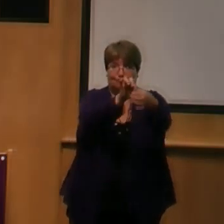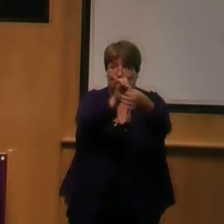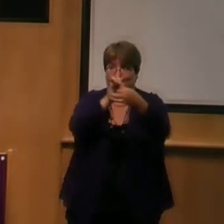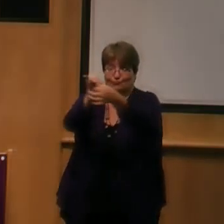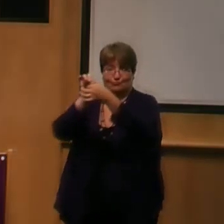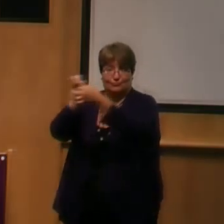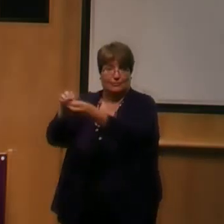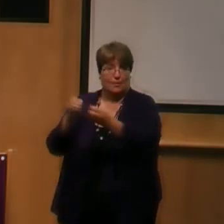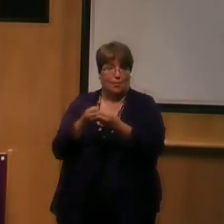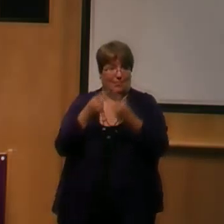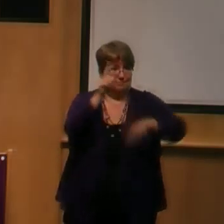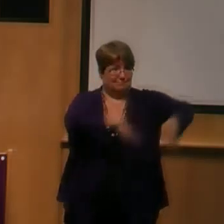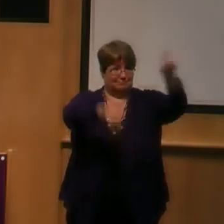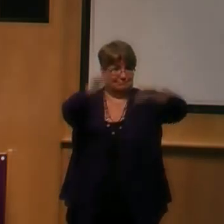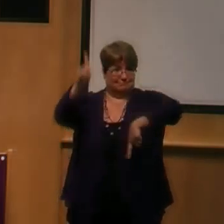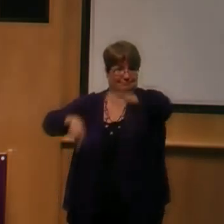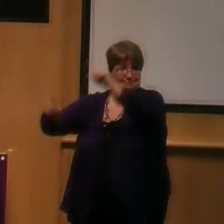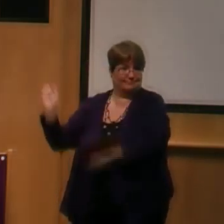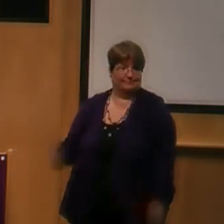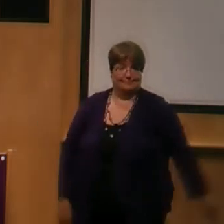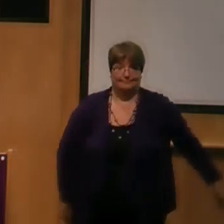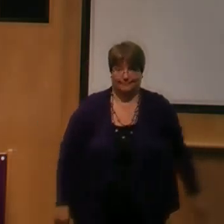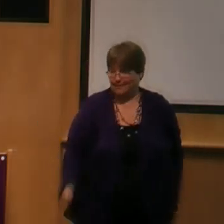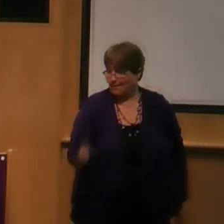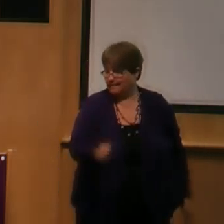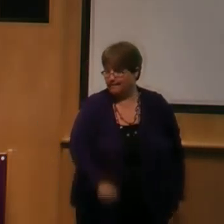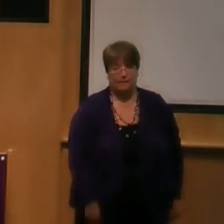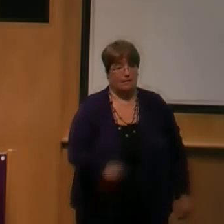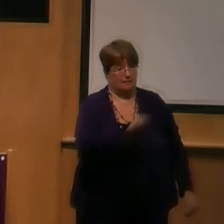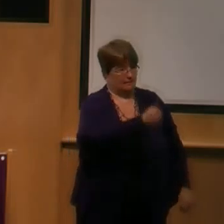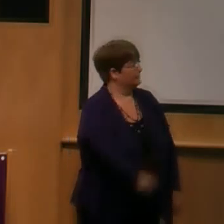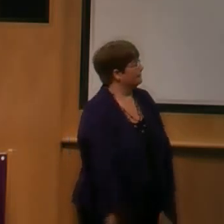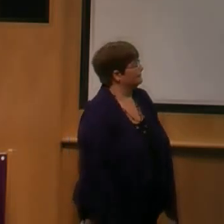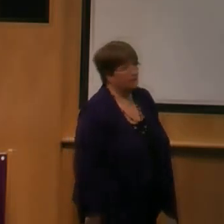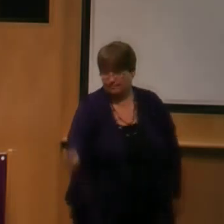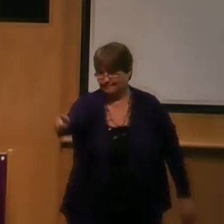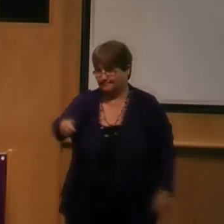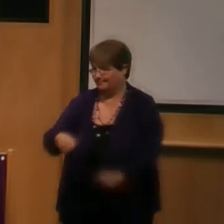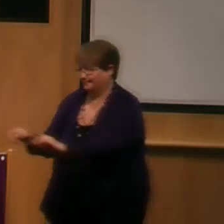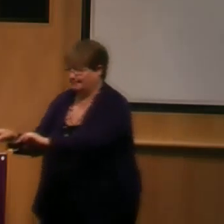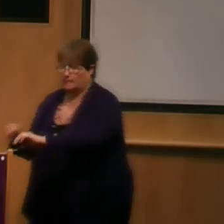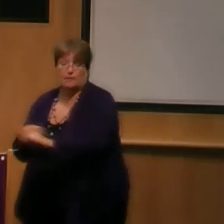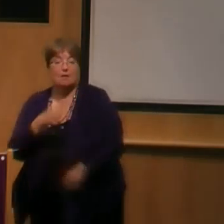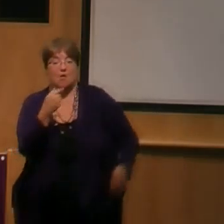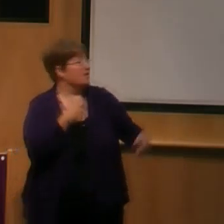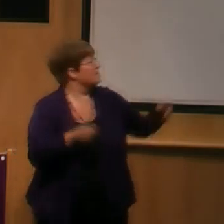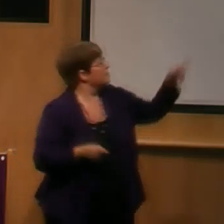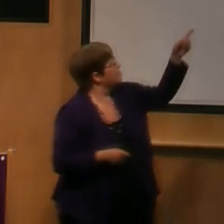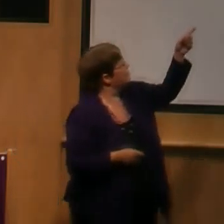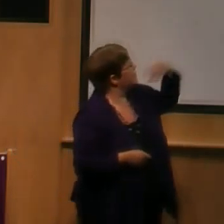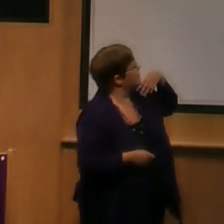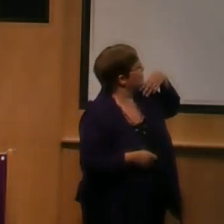different than they want to. We engage with all organizations and other organizations in the movement.